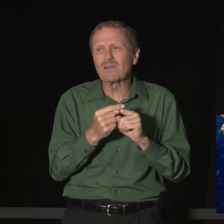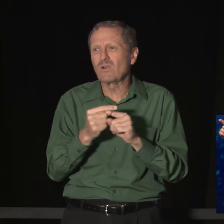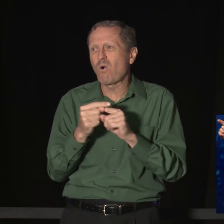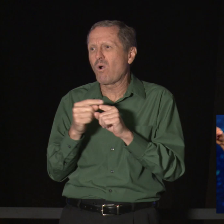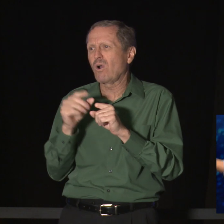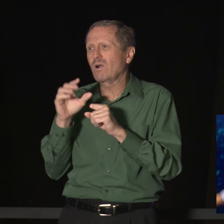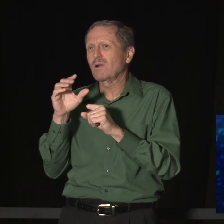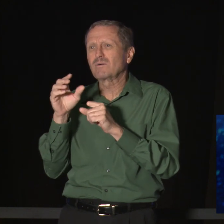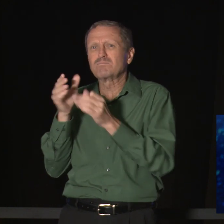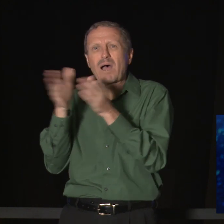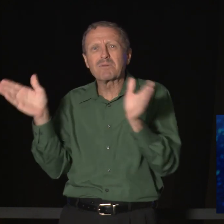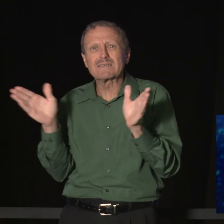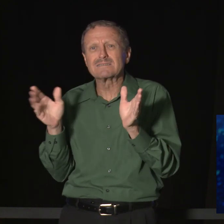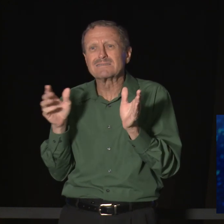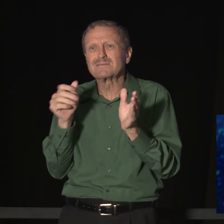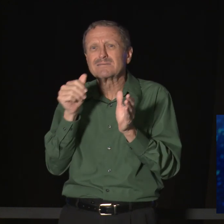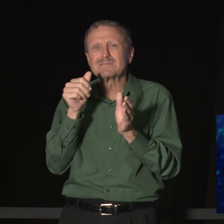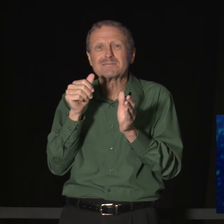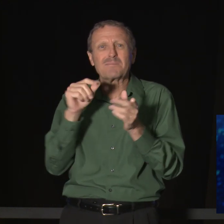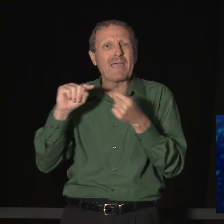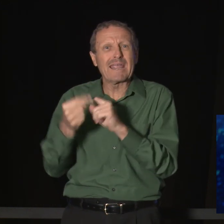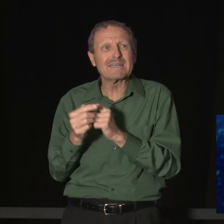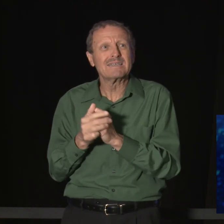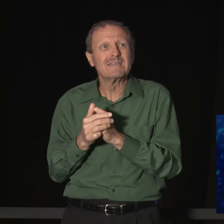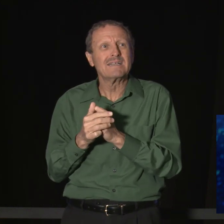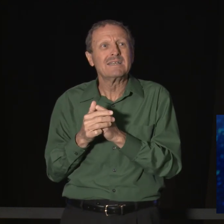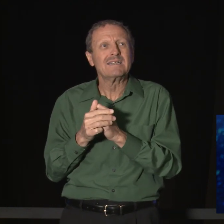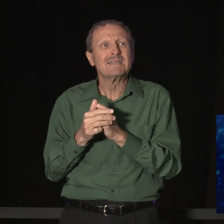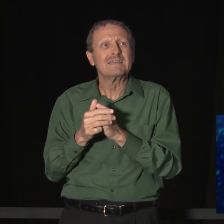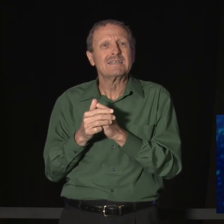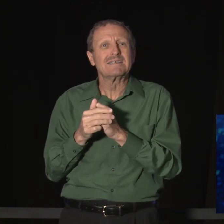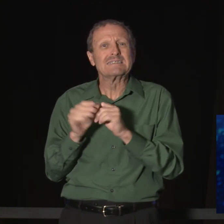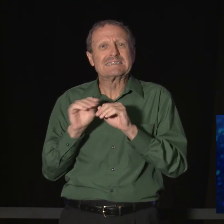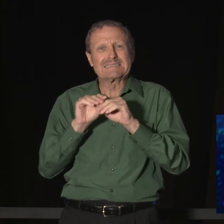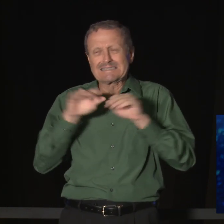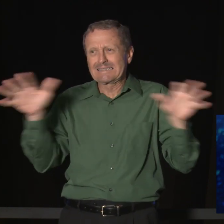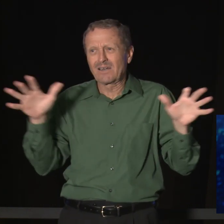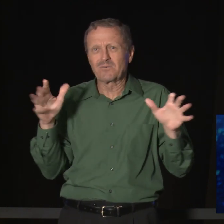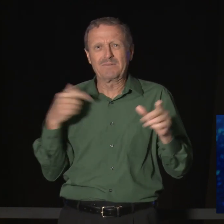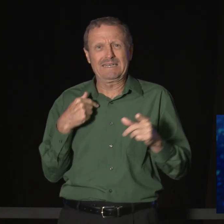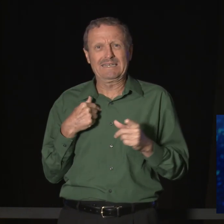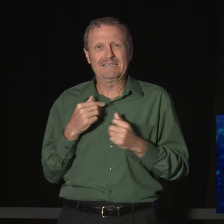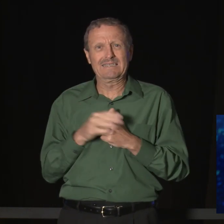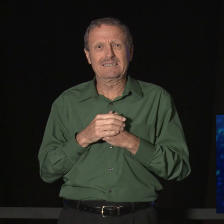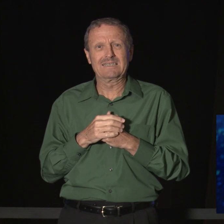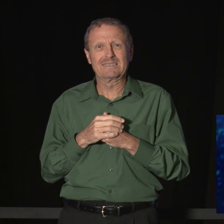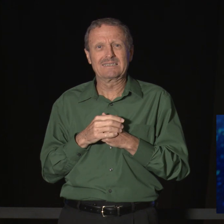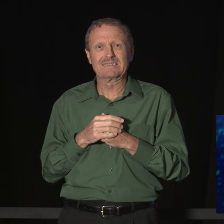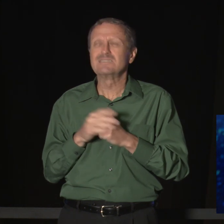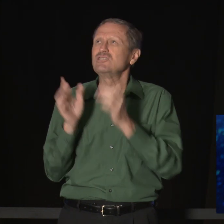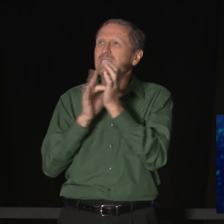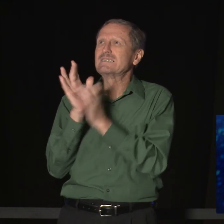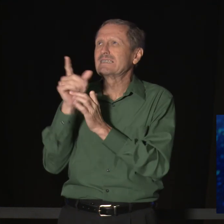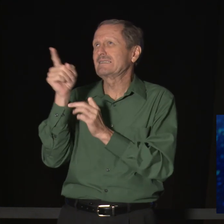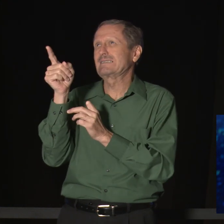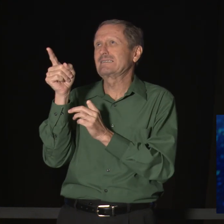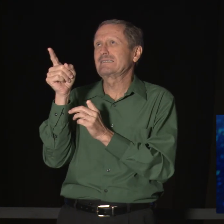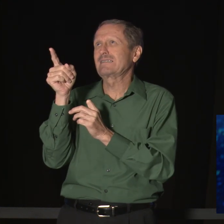to scatter me. Jesus, I'm in it to the very end.